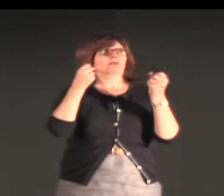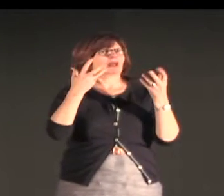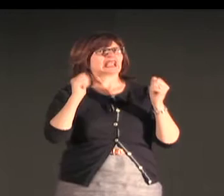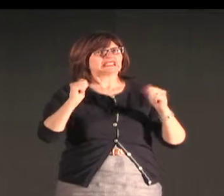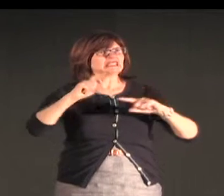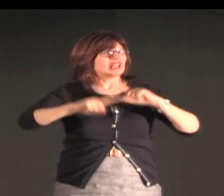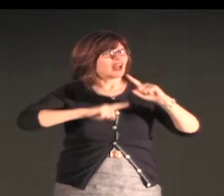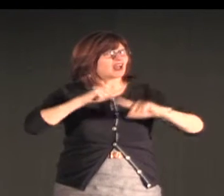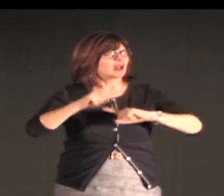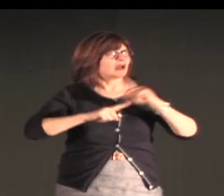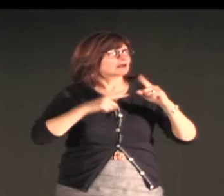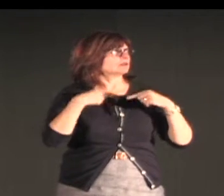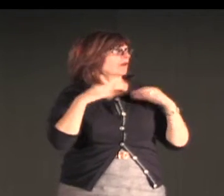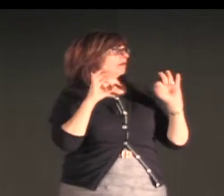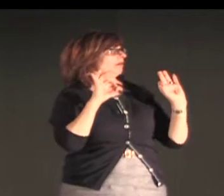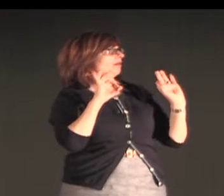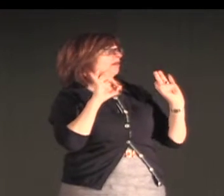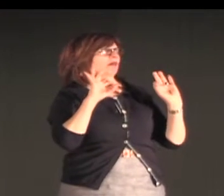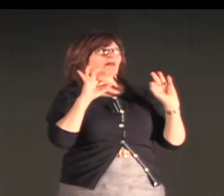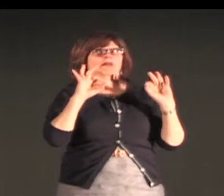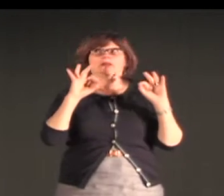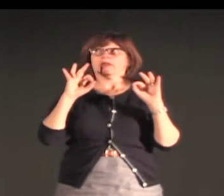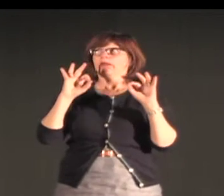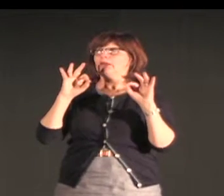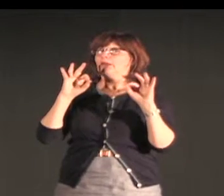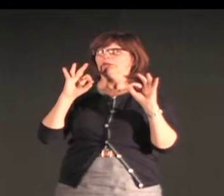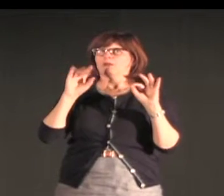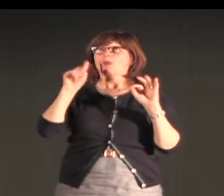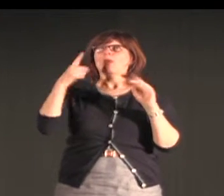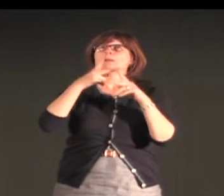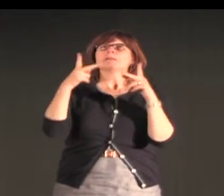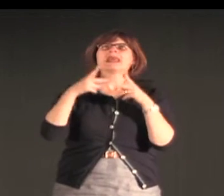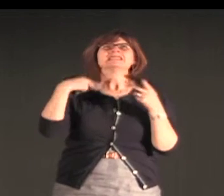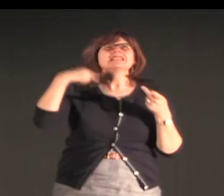coffee, and I looked around and noticed that many of the people were signing.